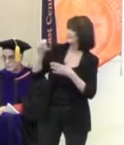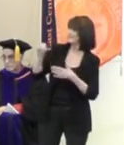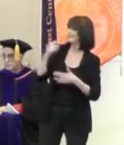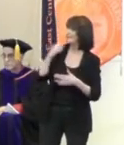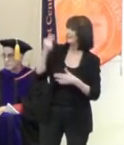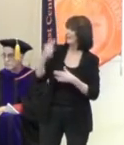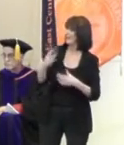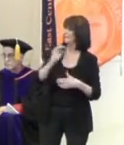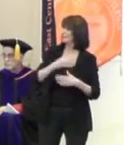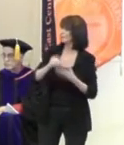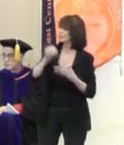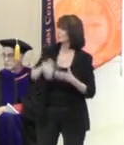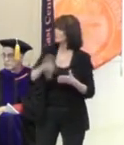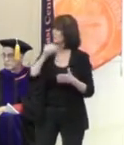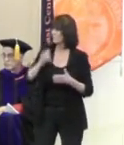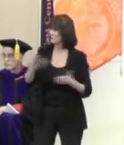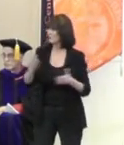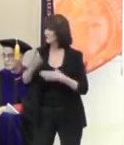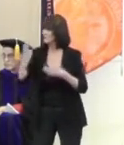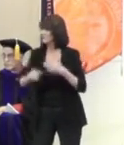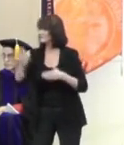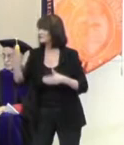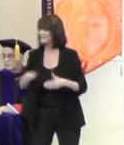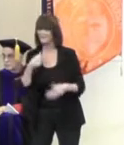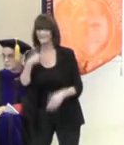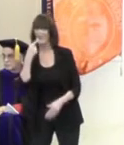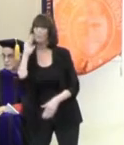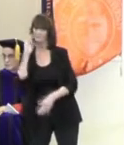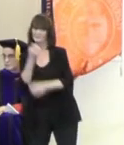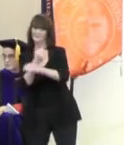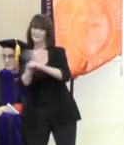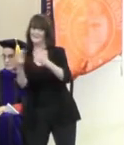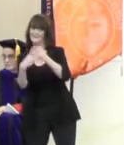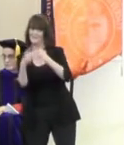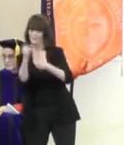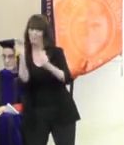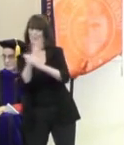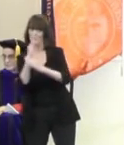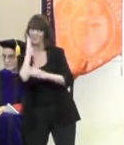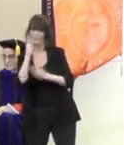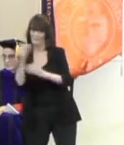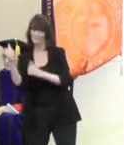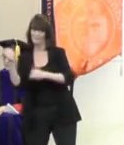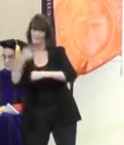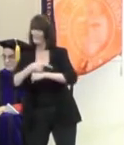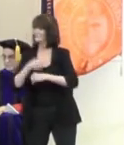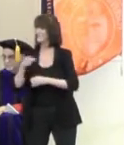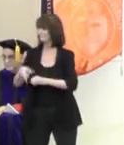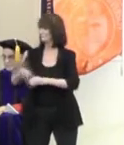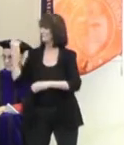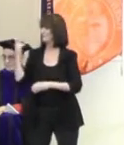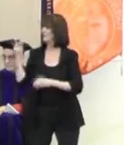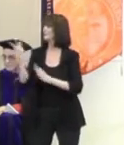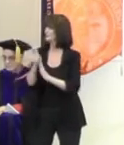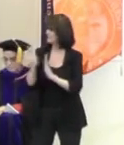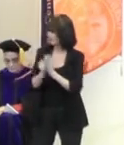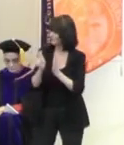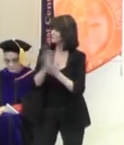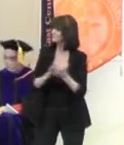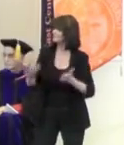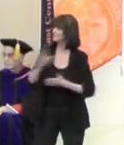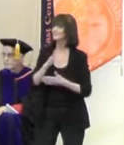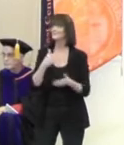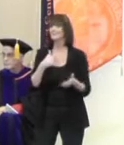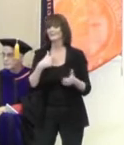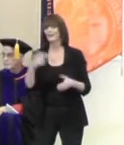said, I'm going to save you some trouble. I'm leaving today. And I left and dropped out of law school and ended up